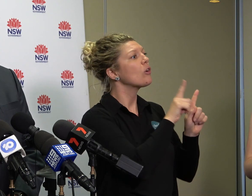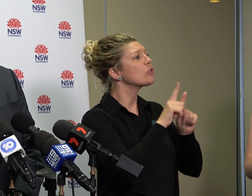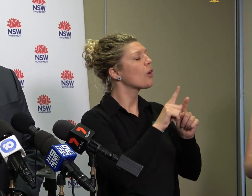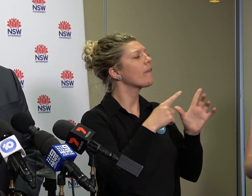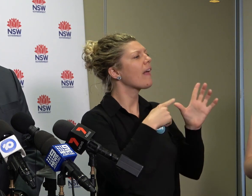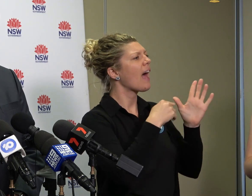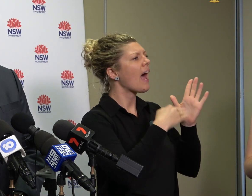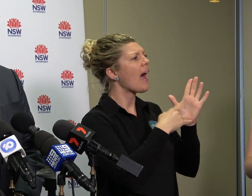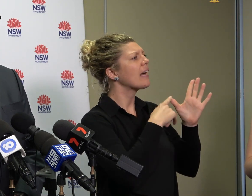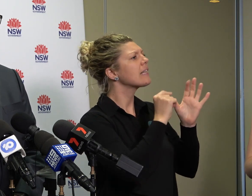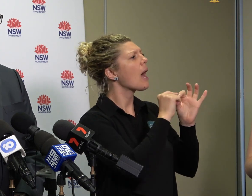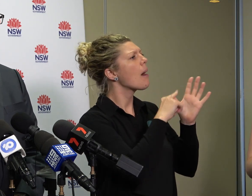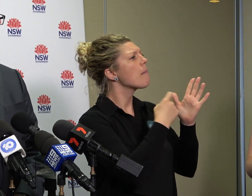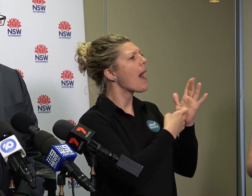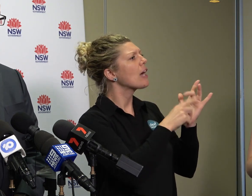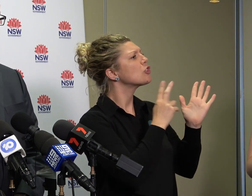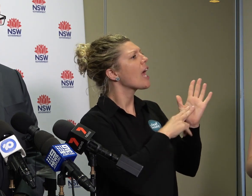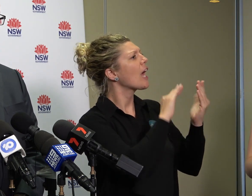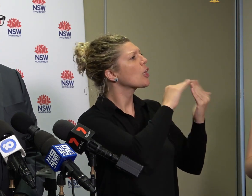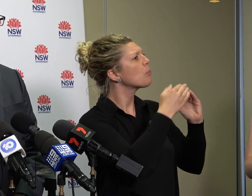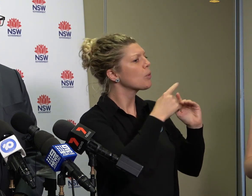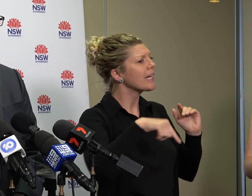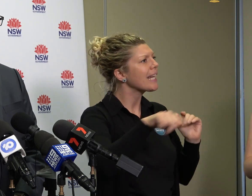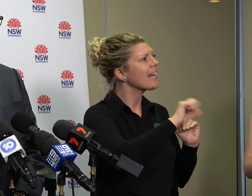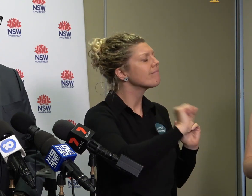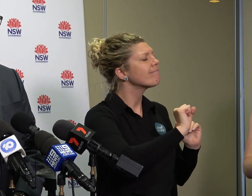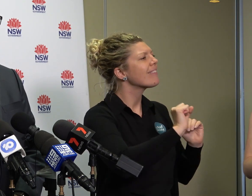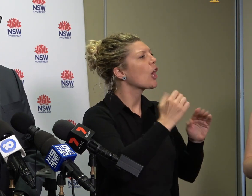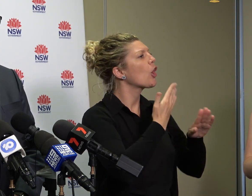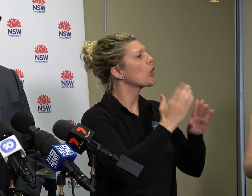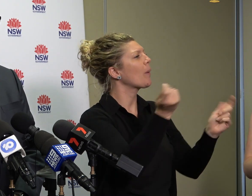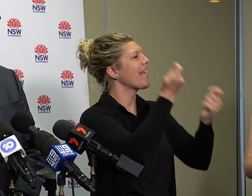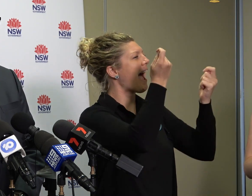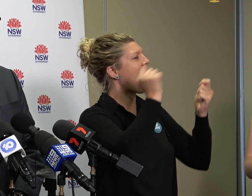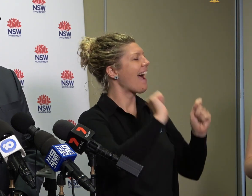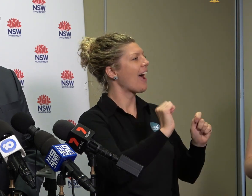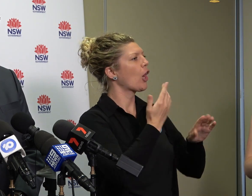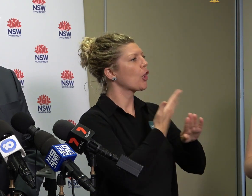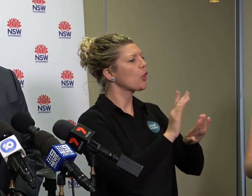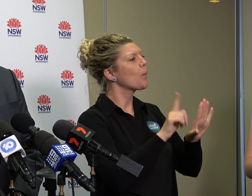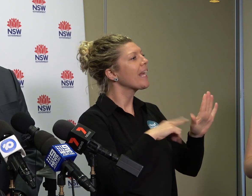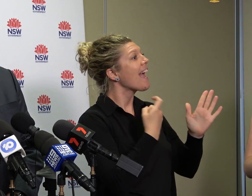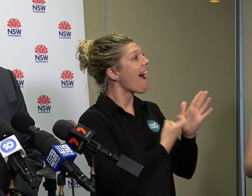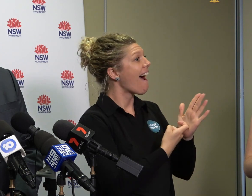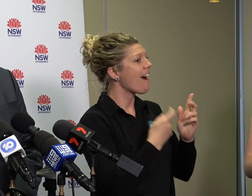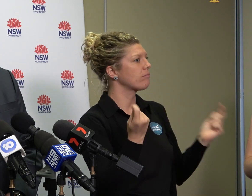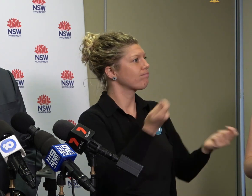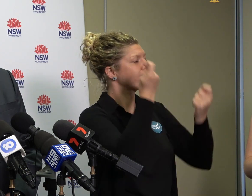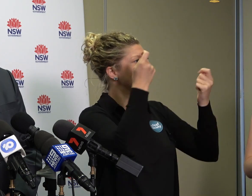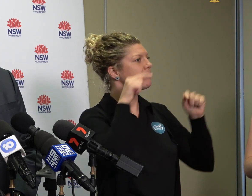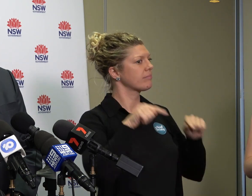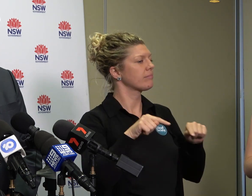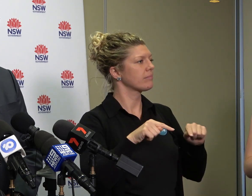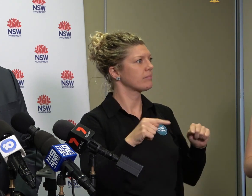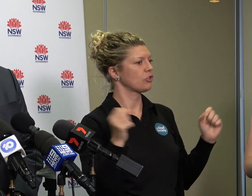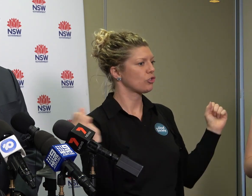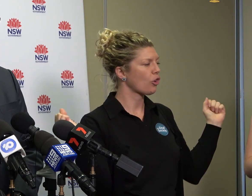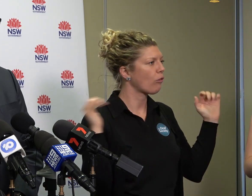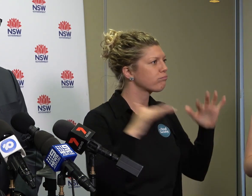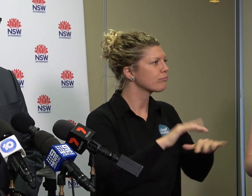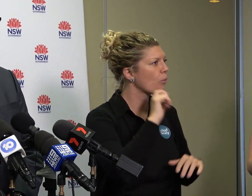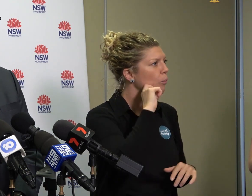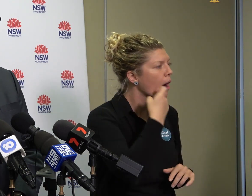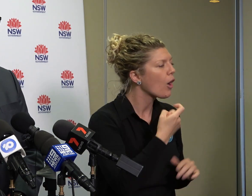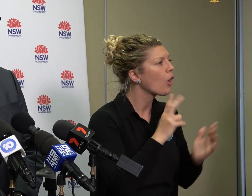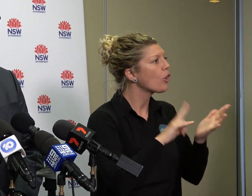Azerbaijan community, quite a number of communities will be celebrating New Year, and there will be large celebrations anticipated.